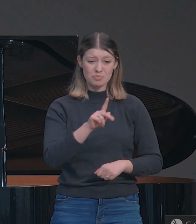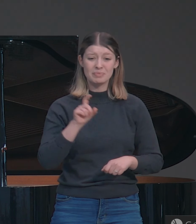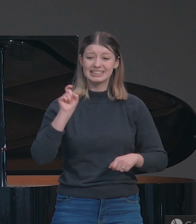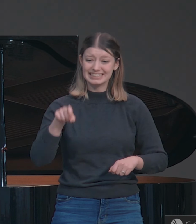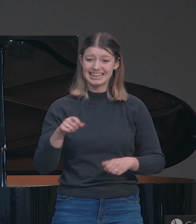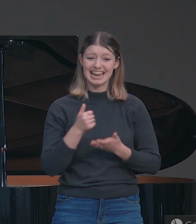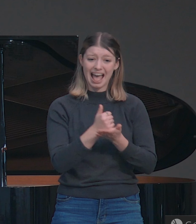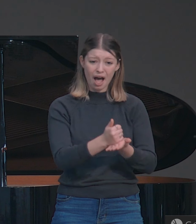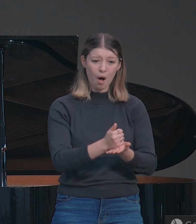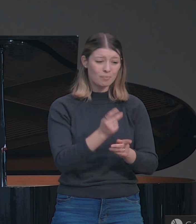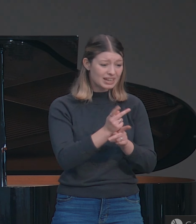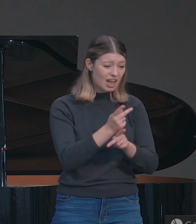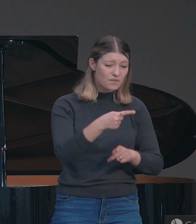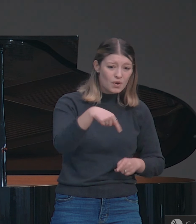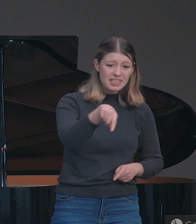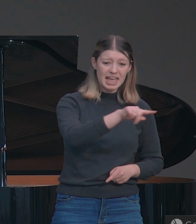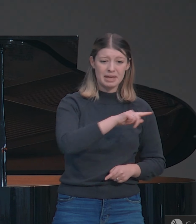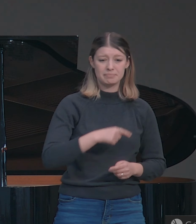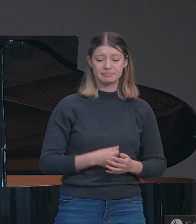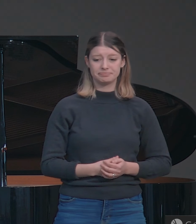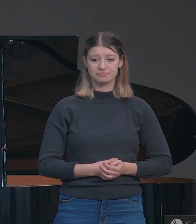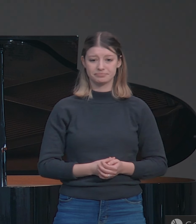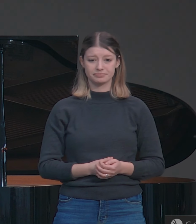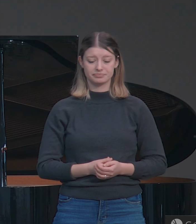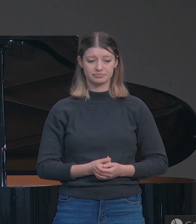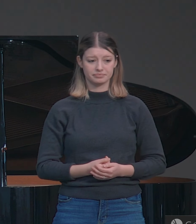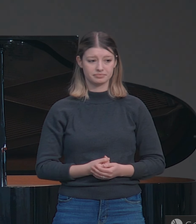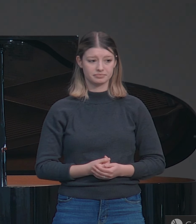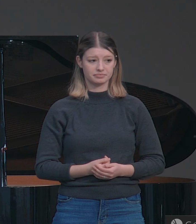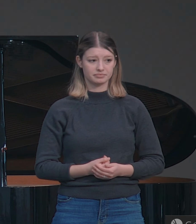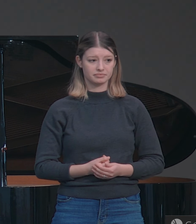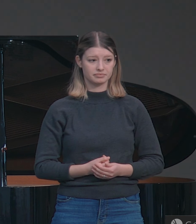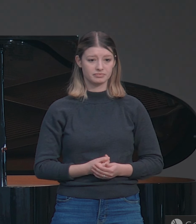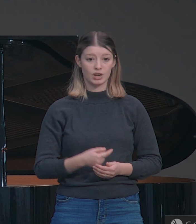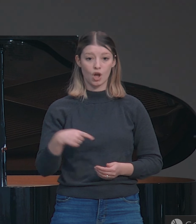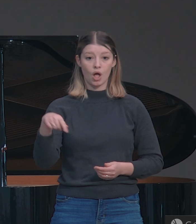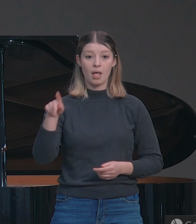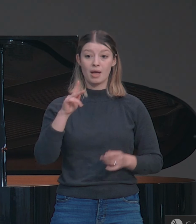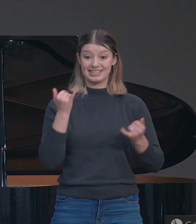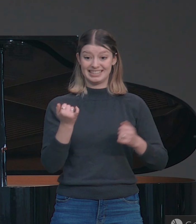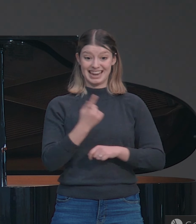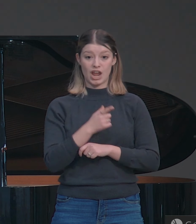them. But today, the largest group who still needs our voice is the unborn.